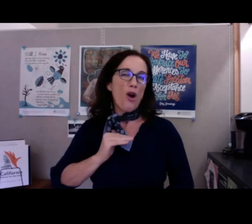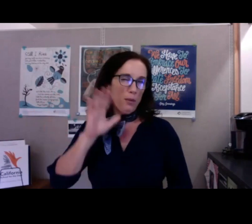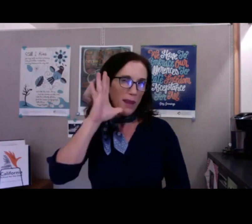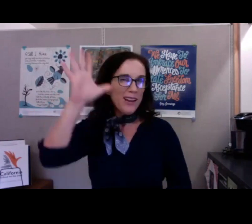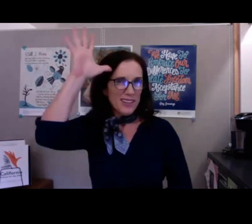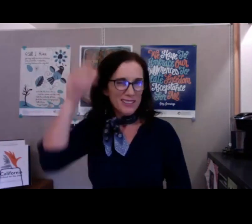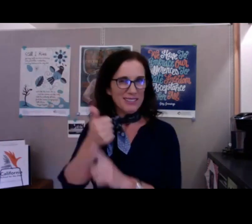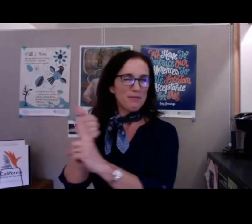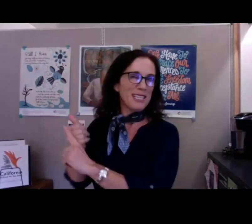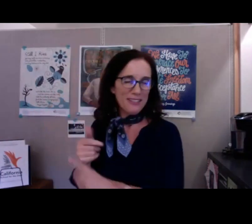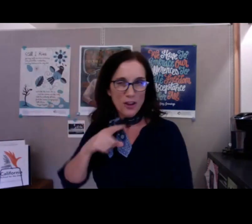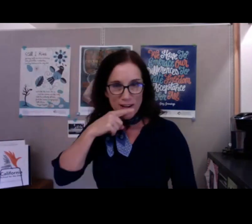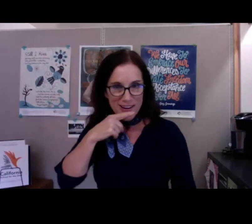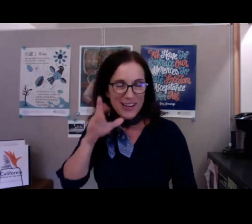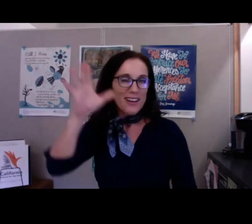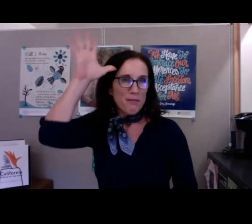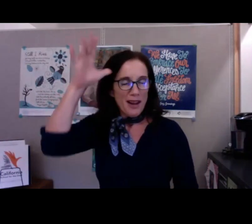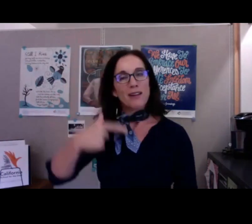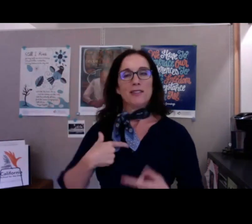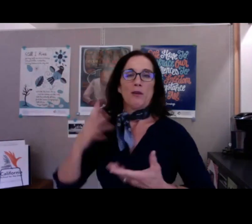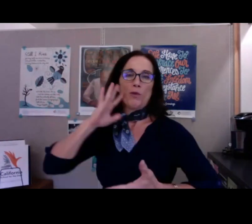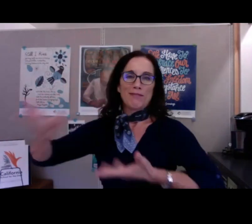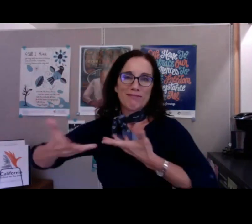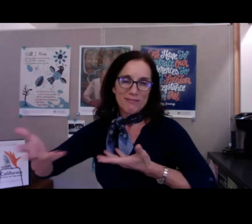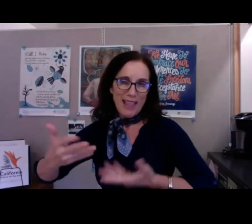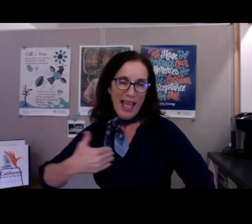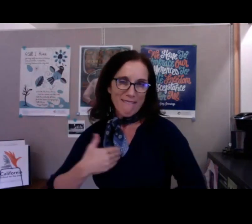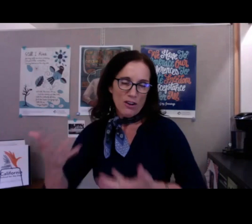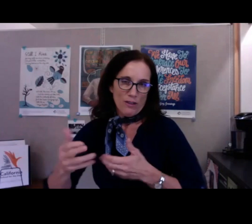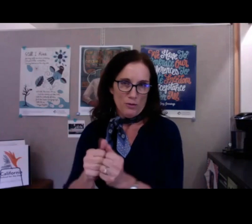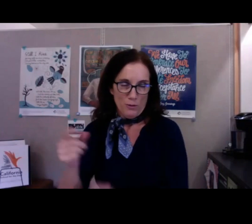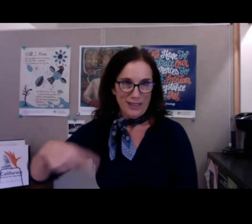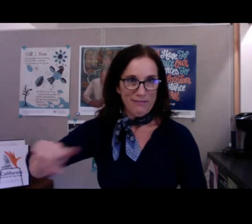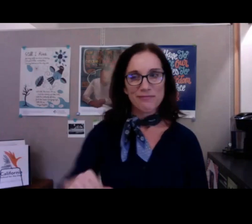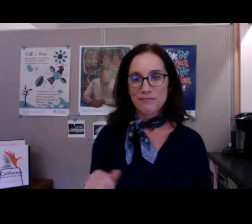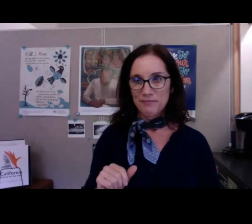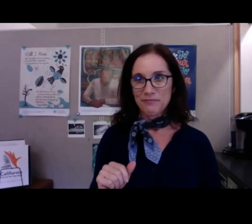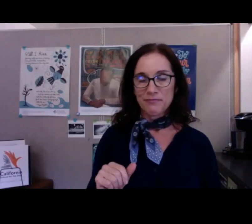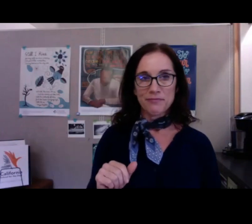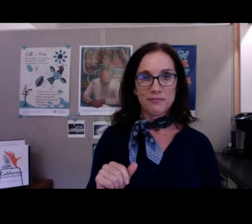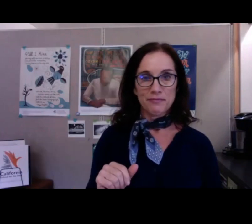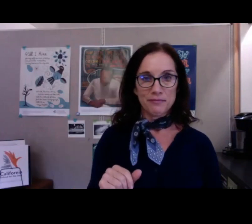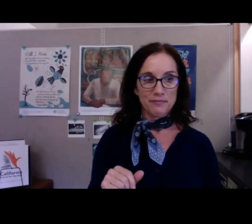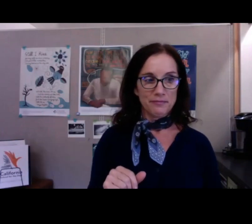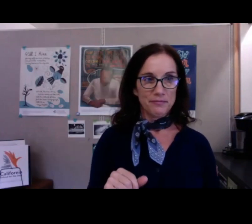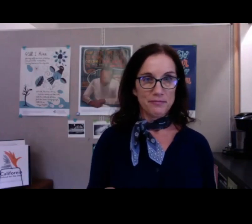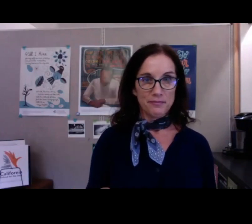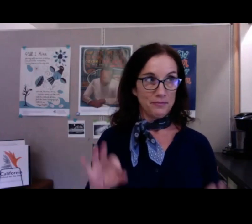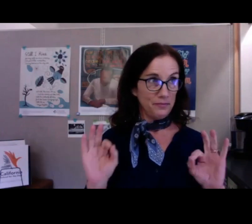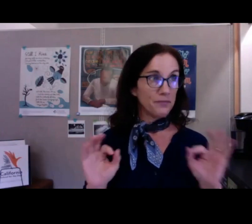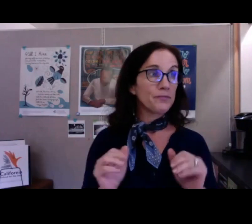English. Reason being is that the parents themselves often are hearing. So I'm going to have a conversation with them in spoken